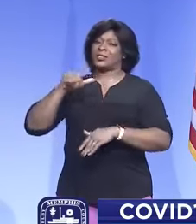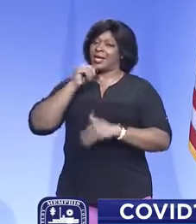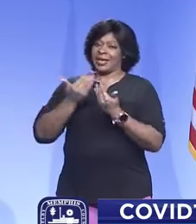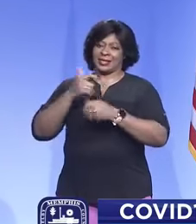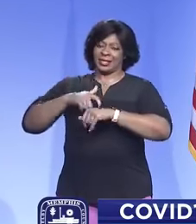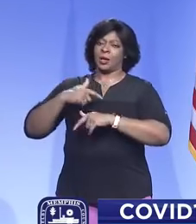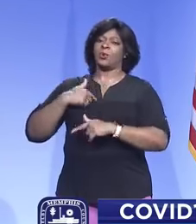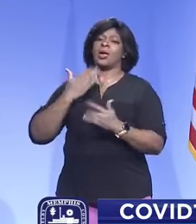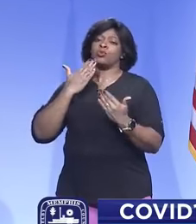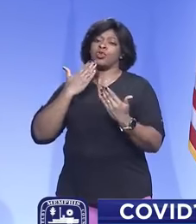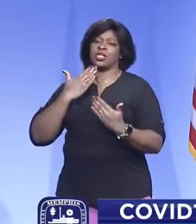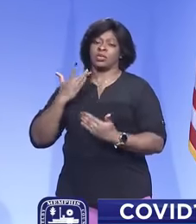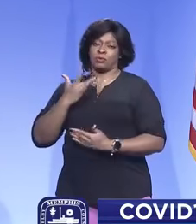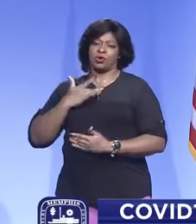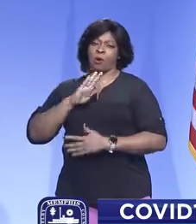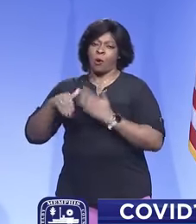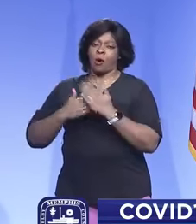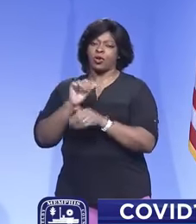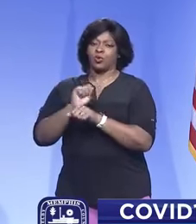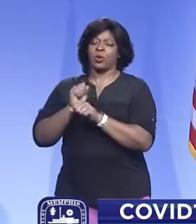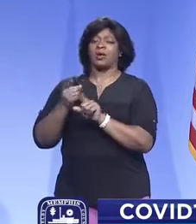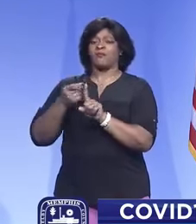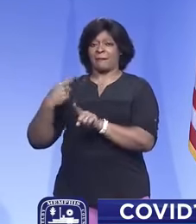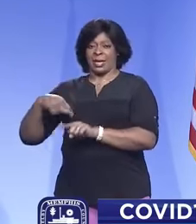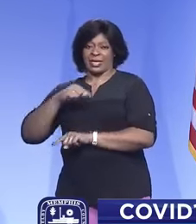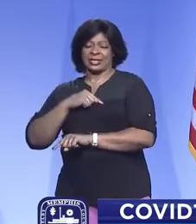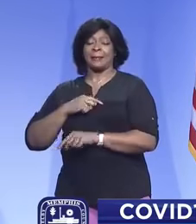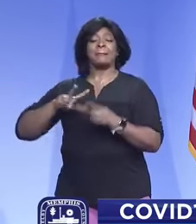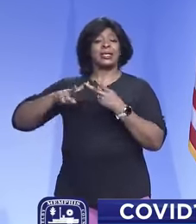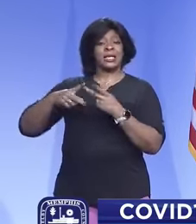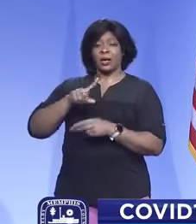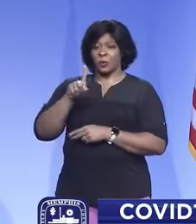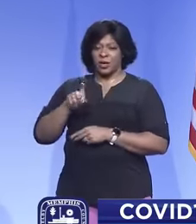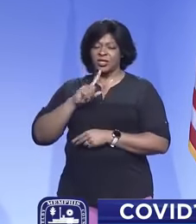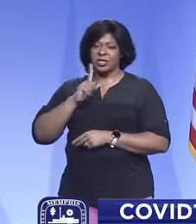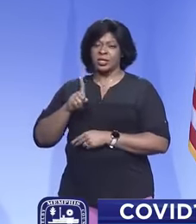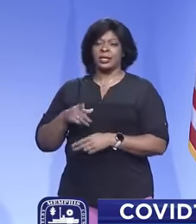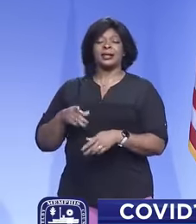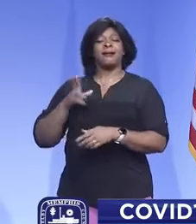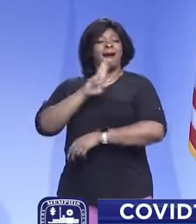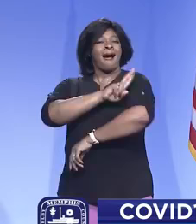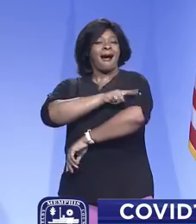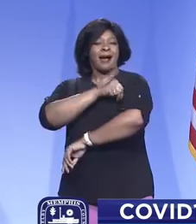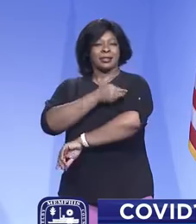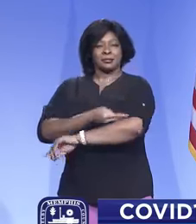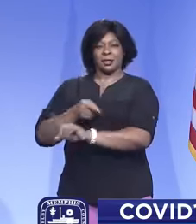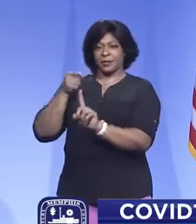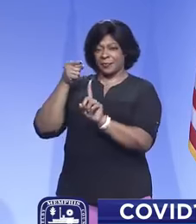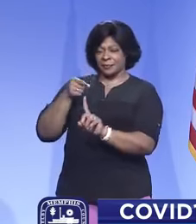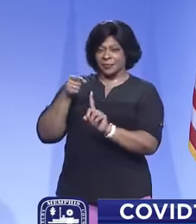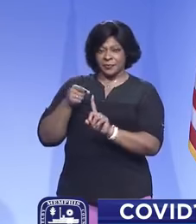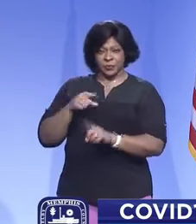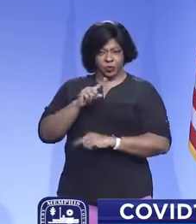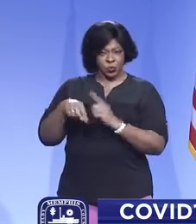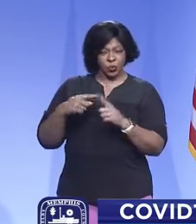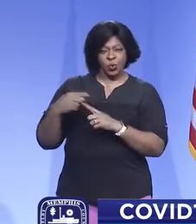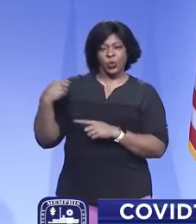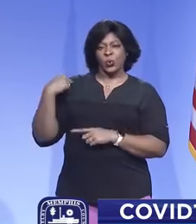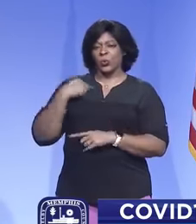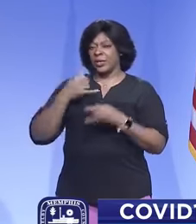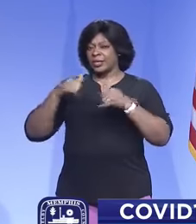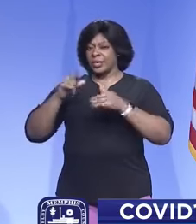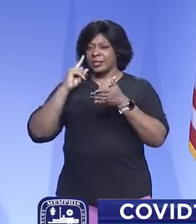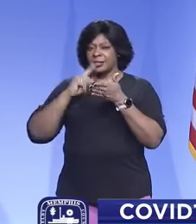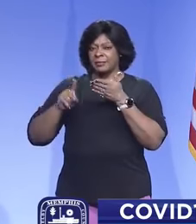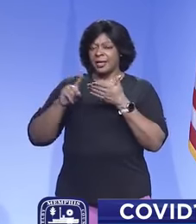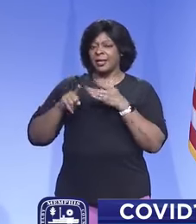we appreciate all your work on behalf of all of us. My follow-up is with respect to hospitals. When are we still expecting,